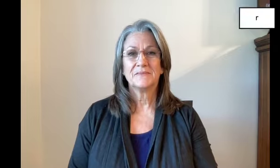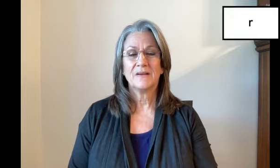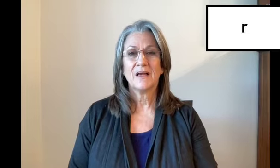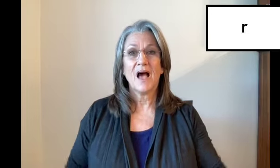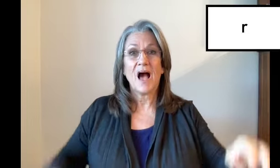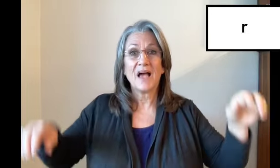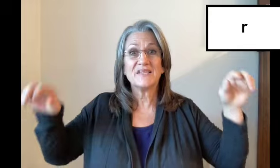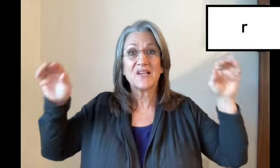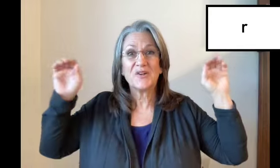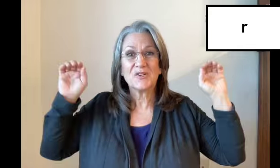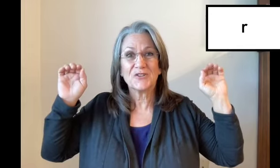I say